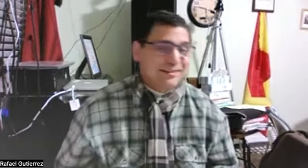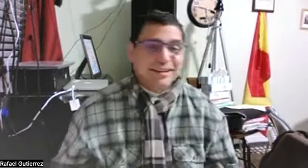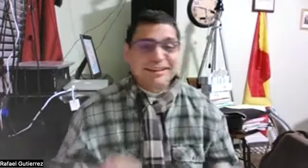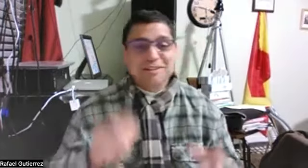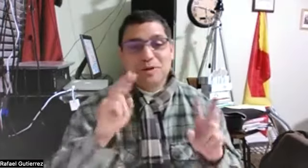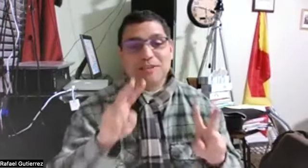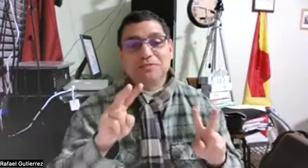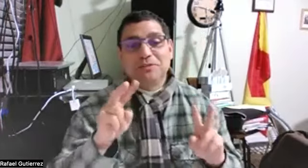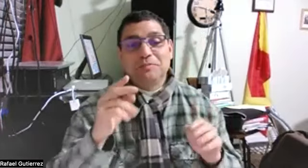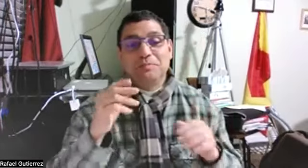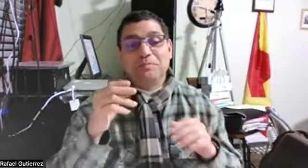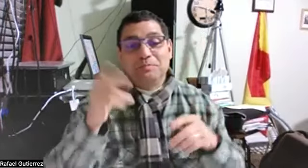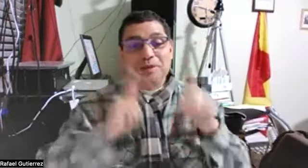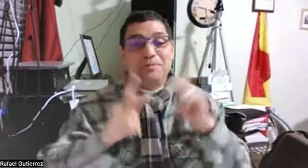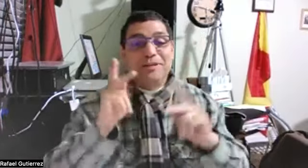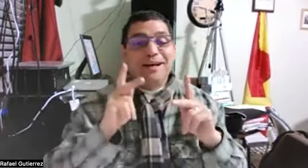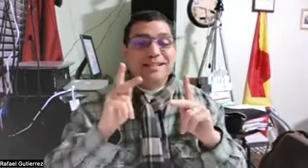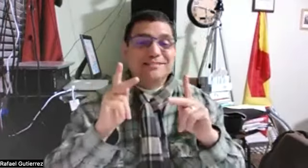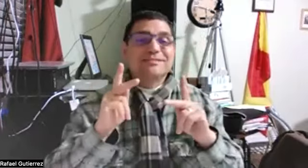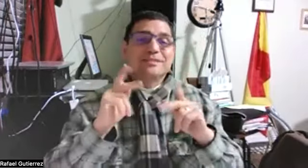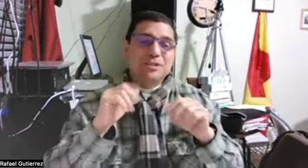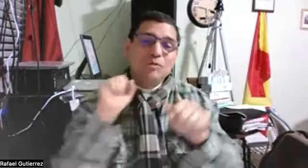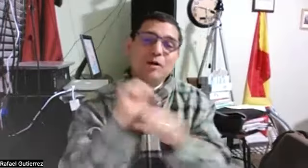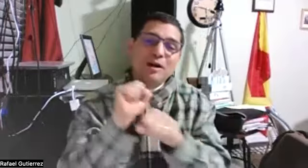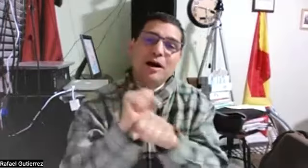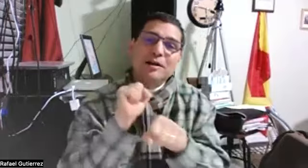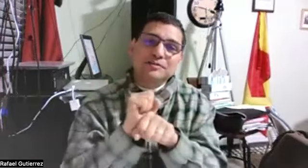at least watch it for the people that, work